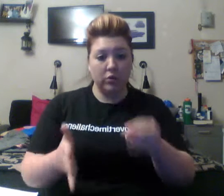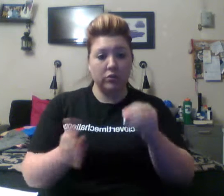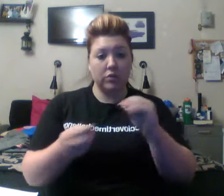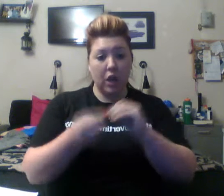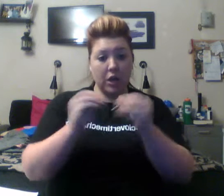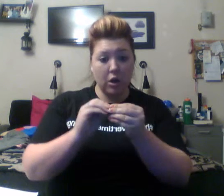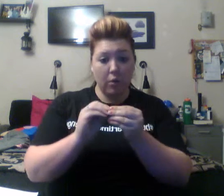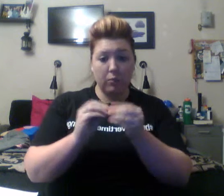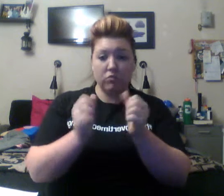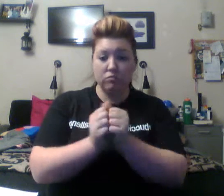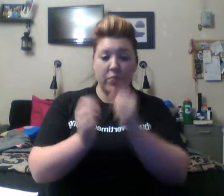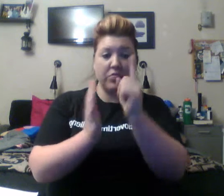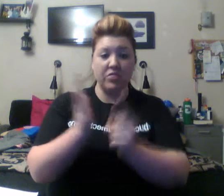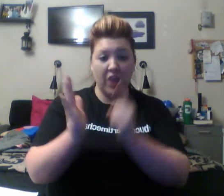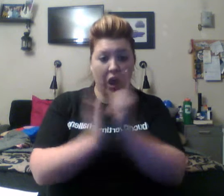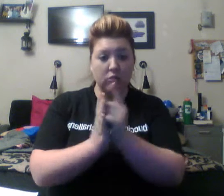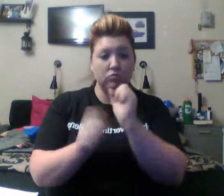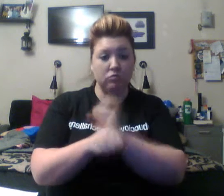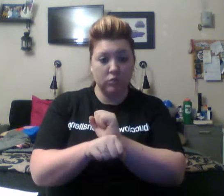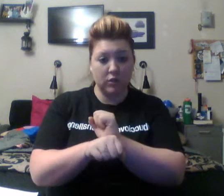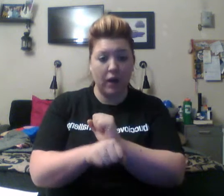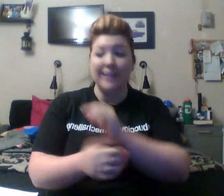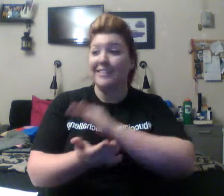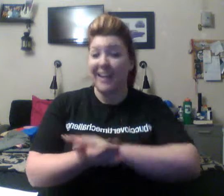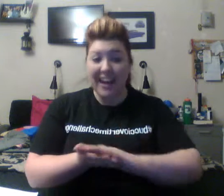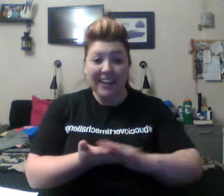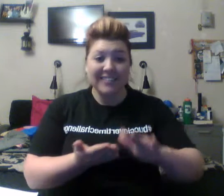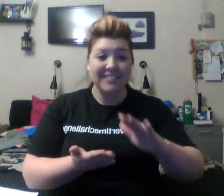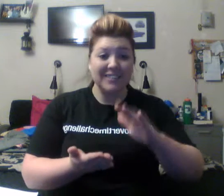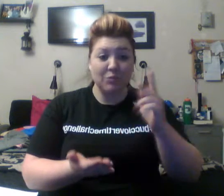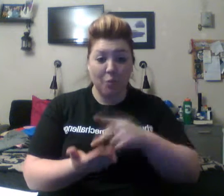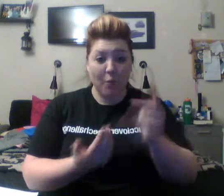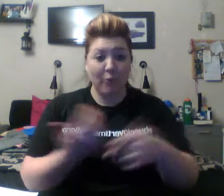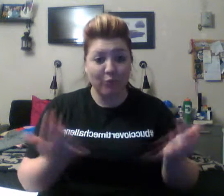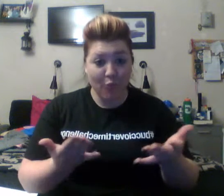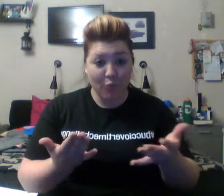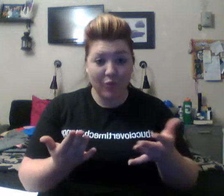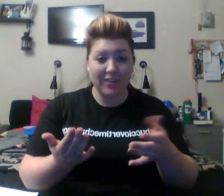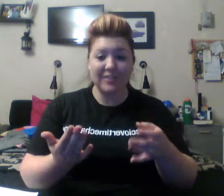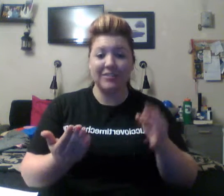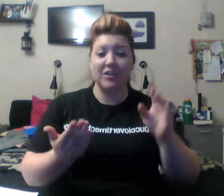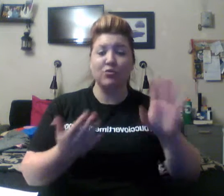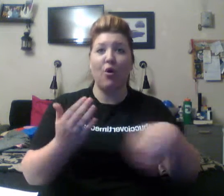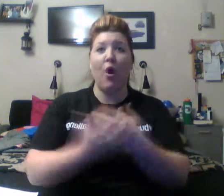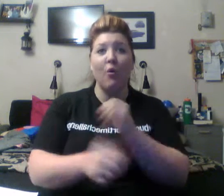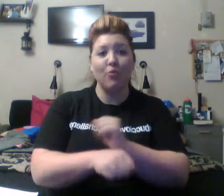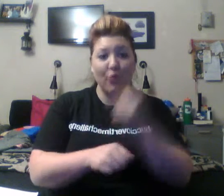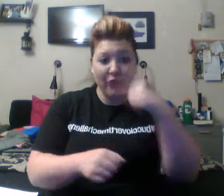what's really nice about the computer programs is that it will automatically do all of the tax work for you. It will do the federal tax, it will do the state